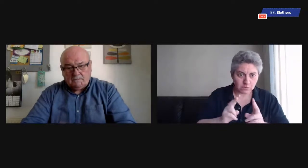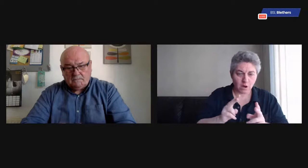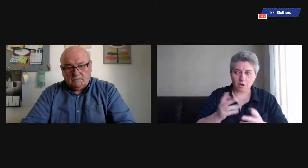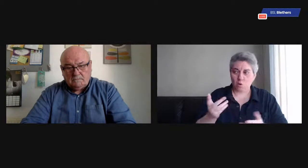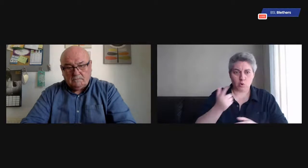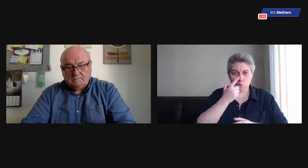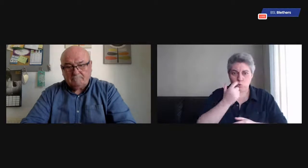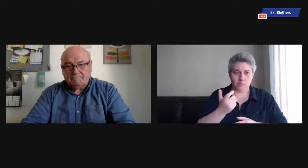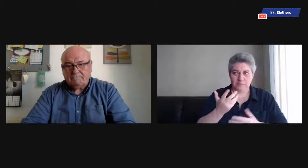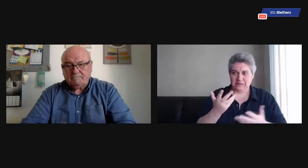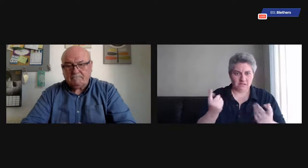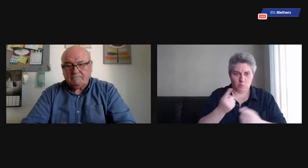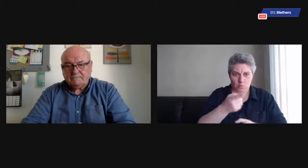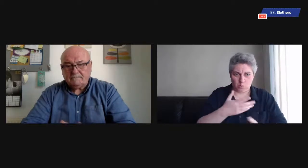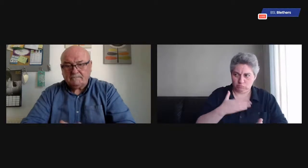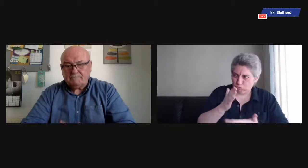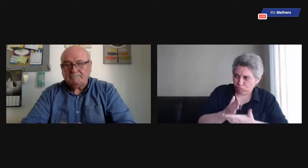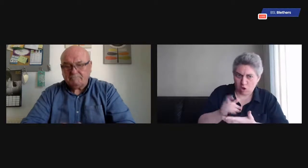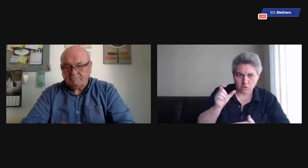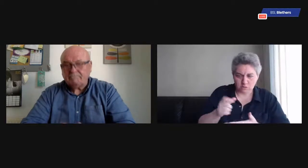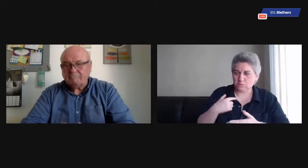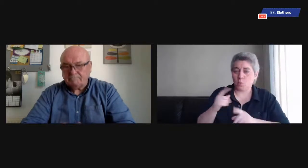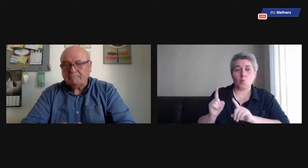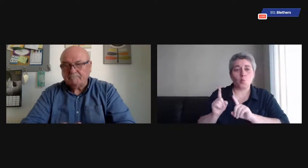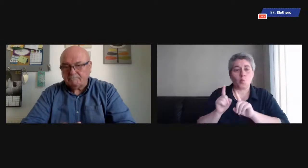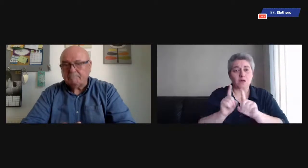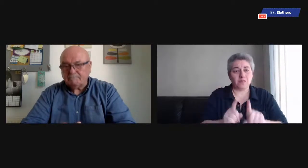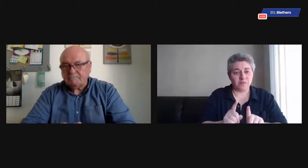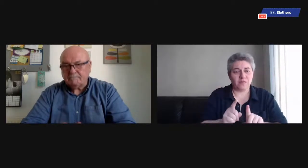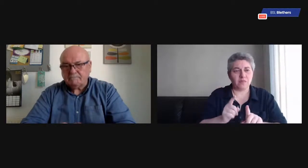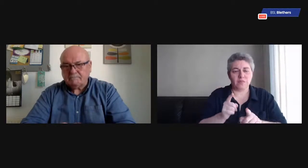that person could be an amazing interpreter, or it could be